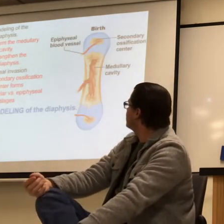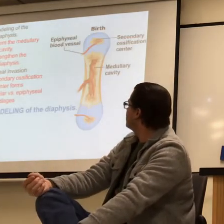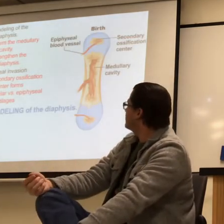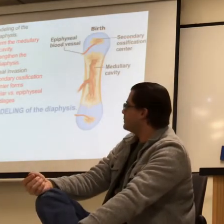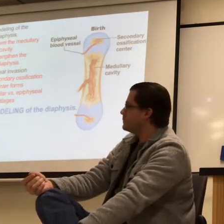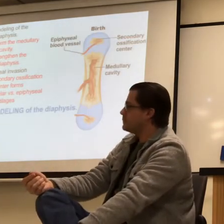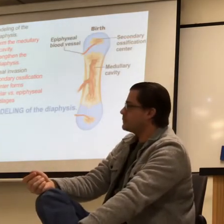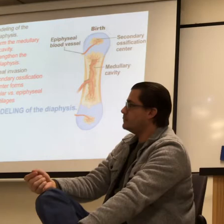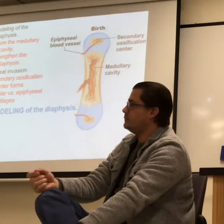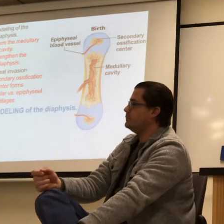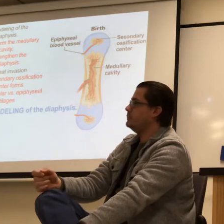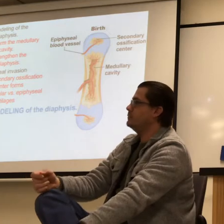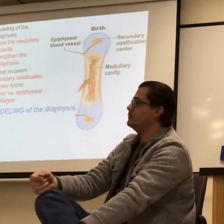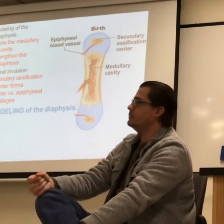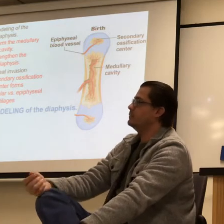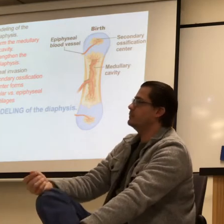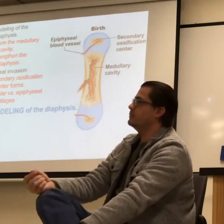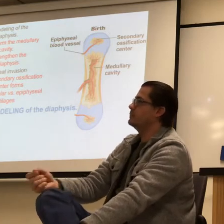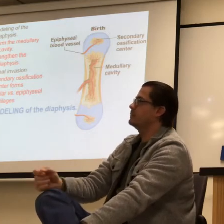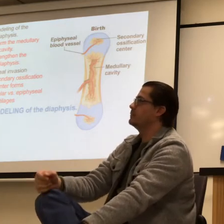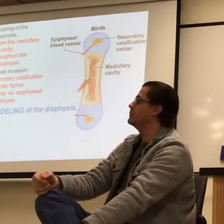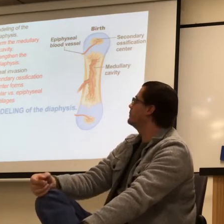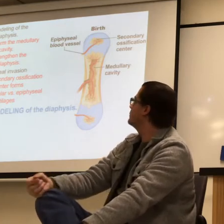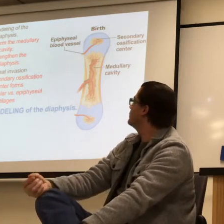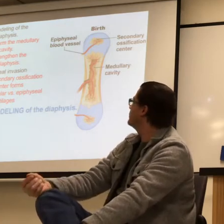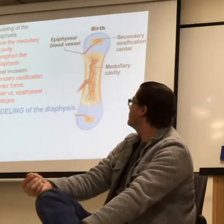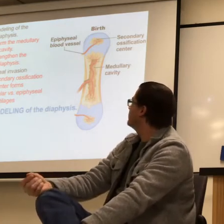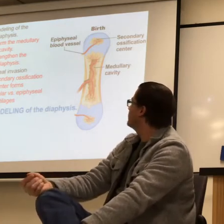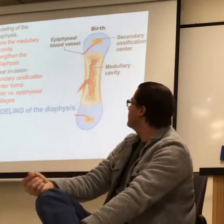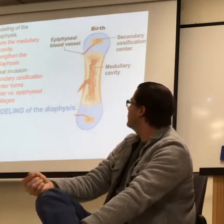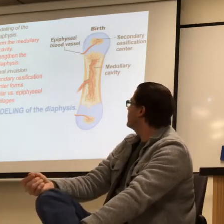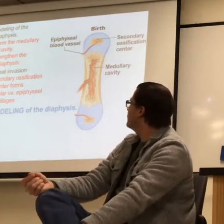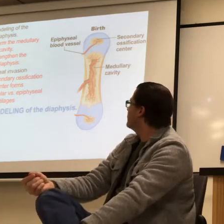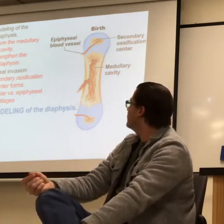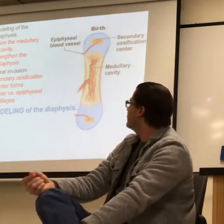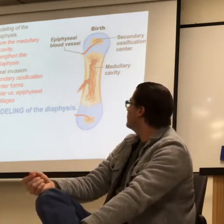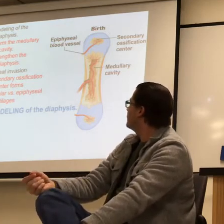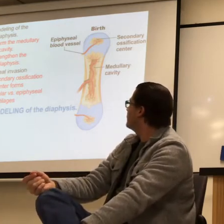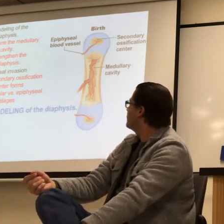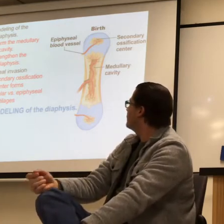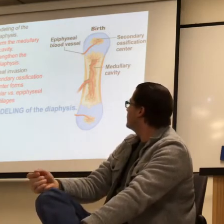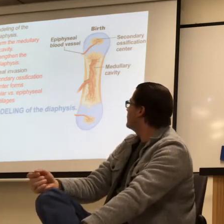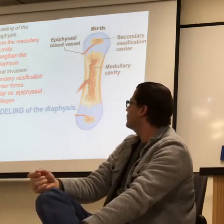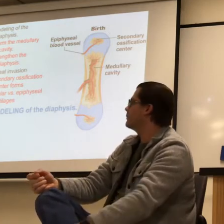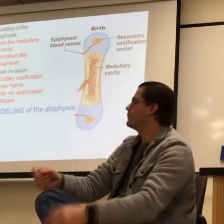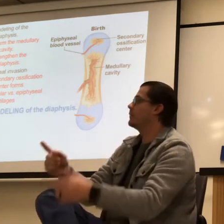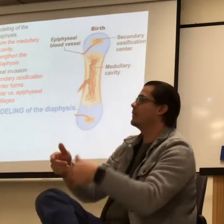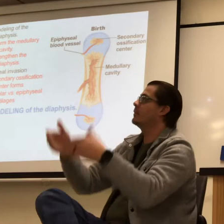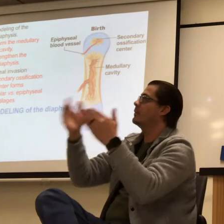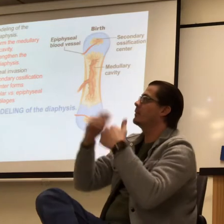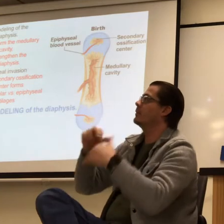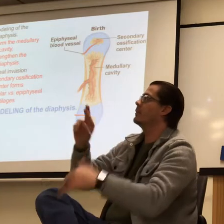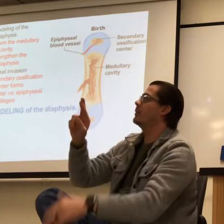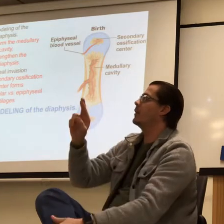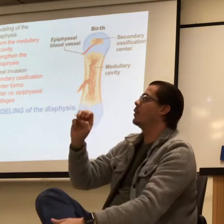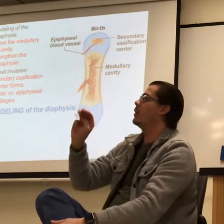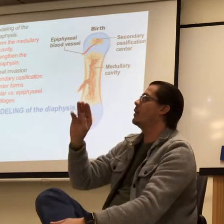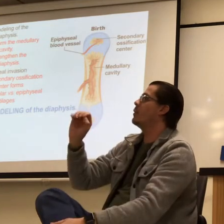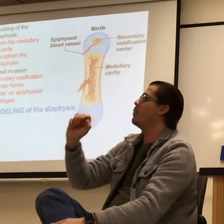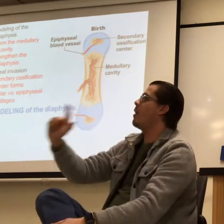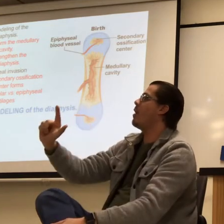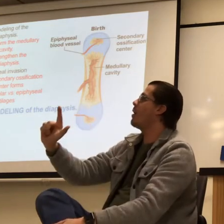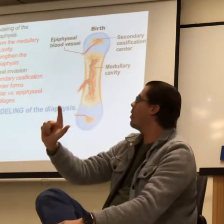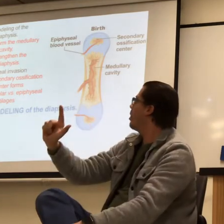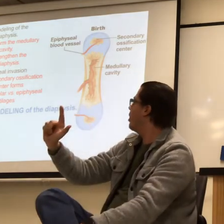All right, the next step, you remodel the diaphysis, and then you also have an epiphyseal invasion.